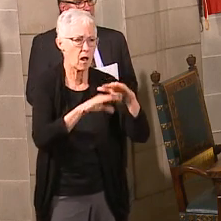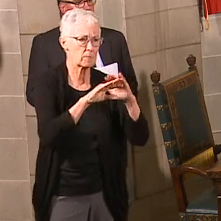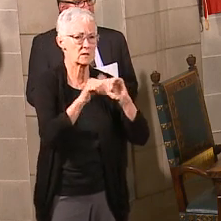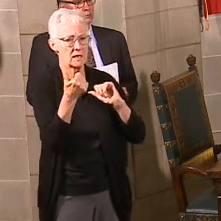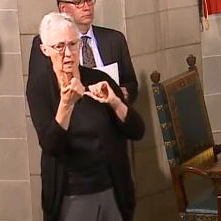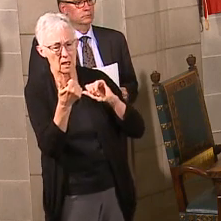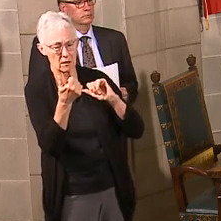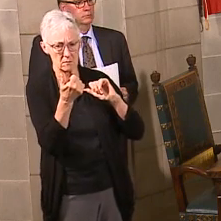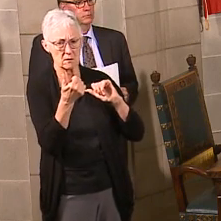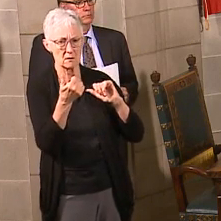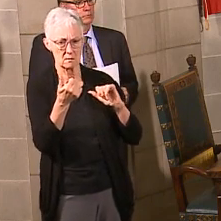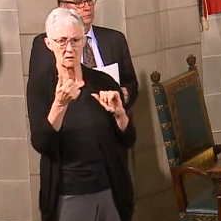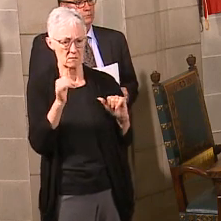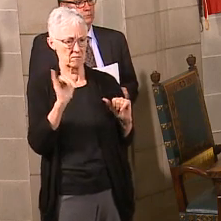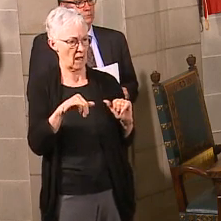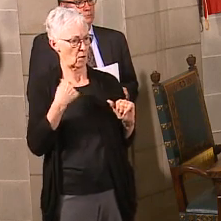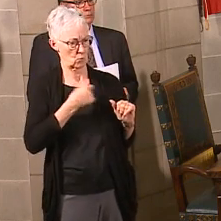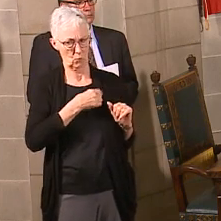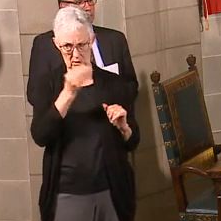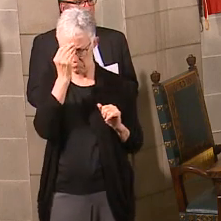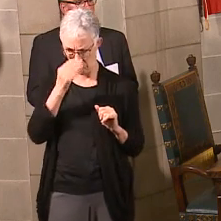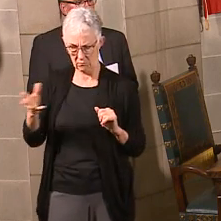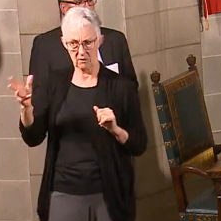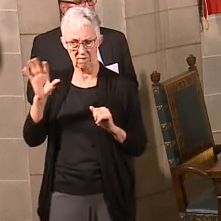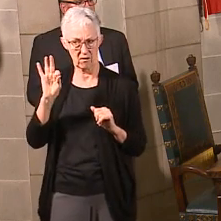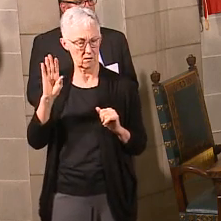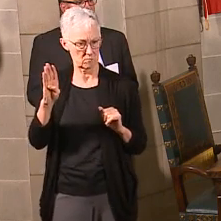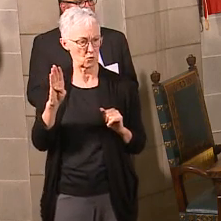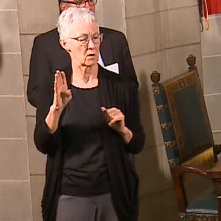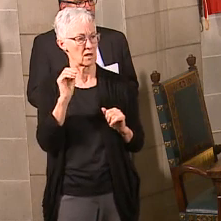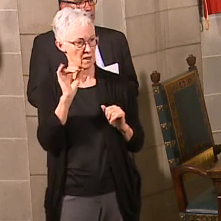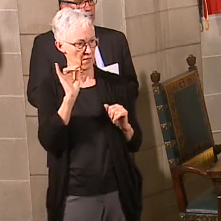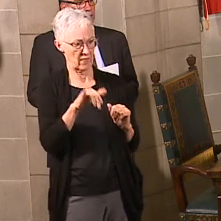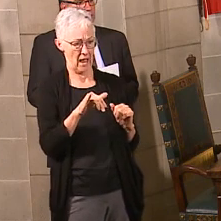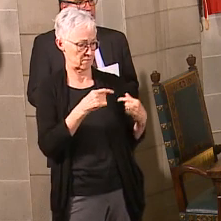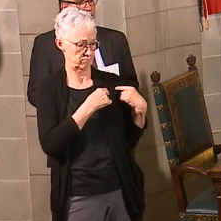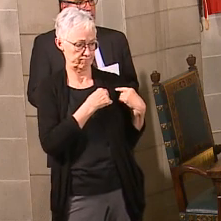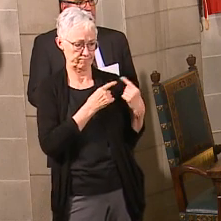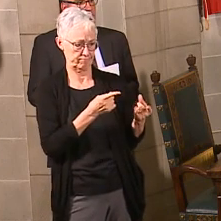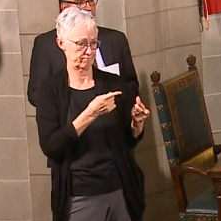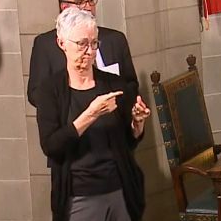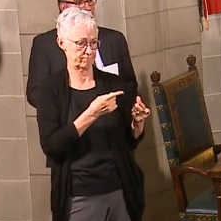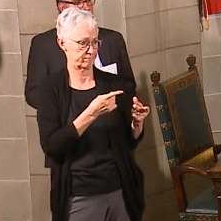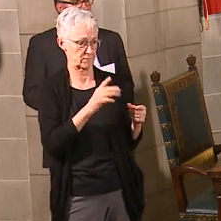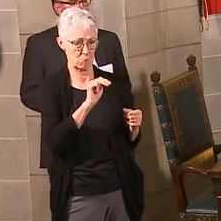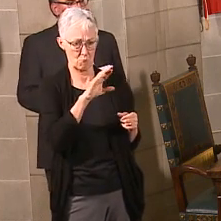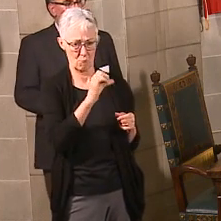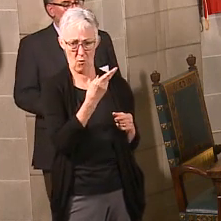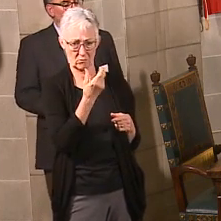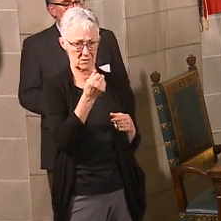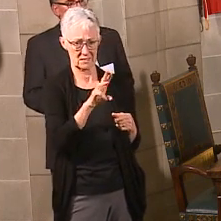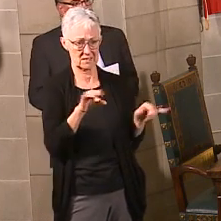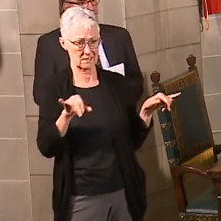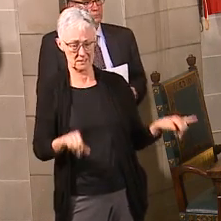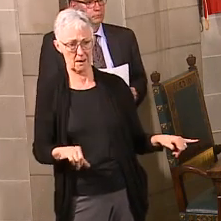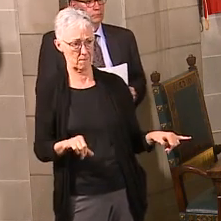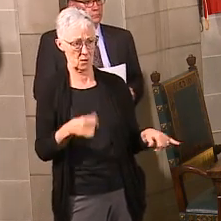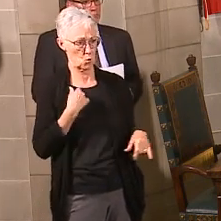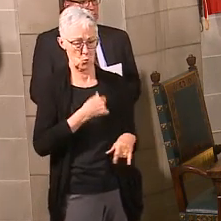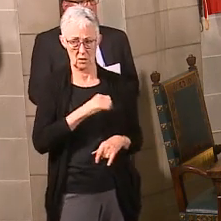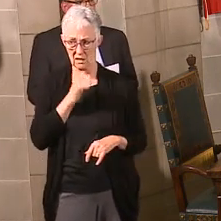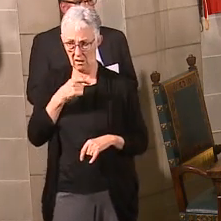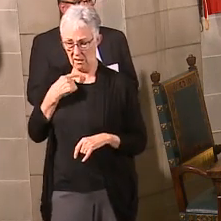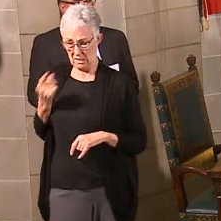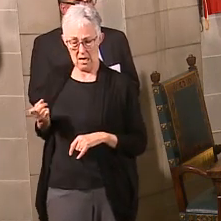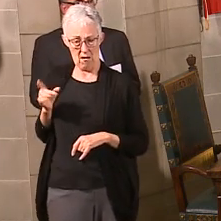know, we're limiting public gatherings to 10 people, and that has been something that has been in place since March 16th, so that's been out there for a while, but we did not tell Facebook that they